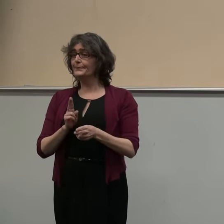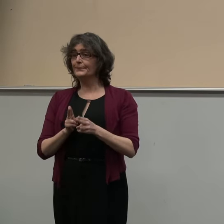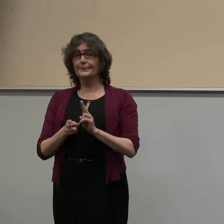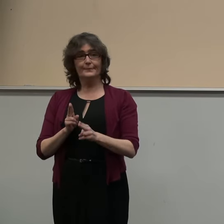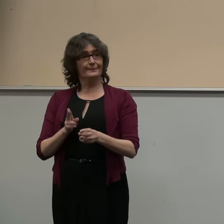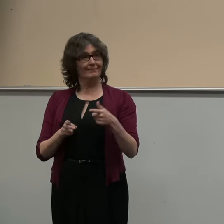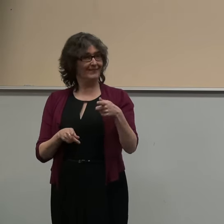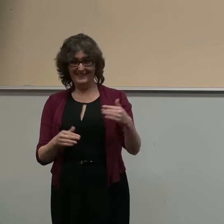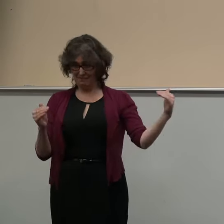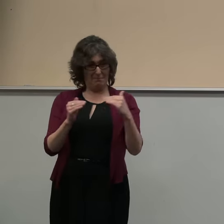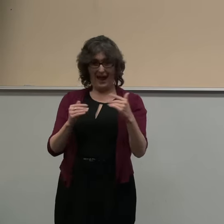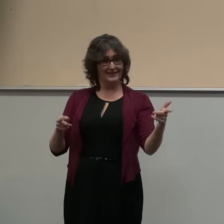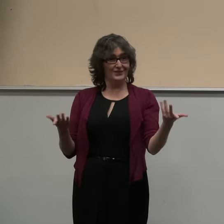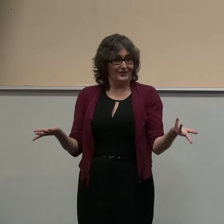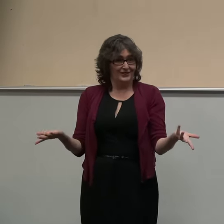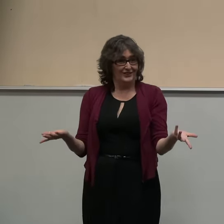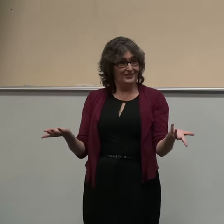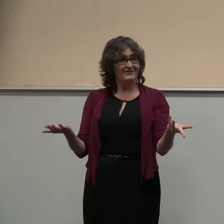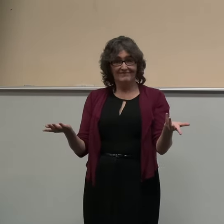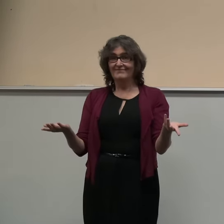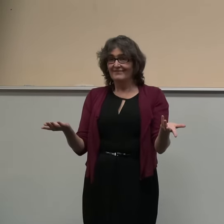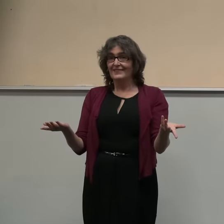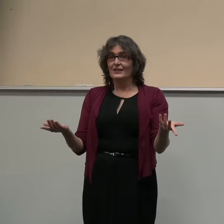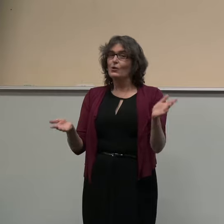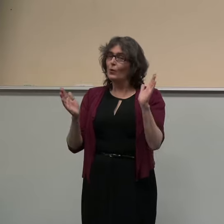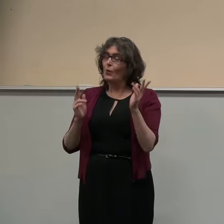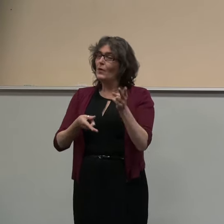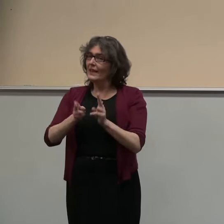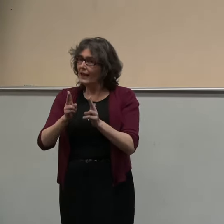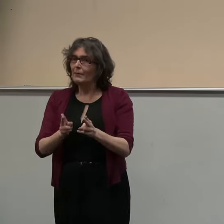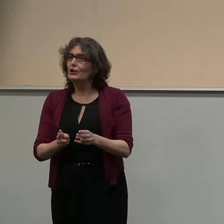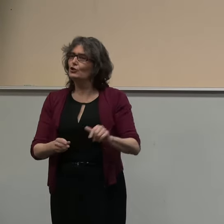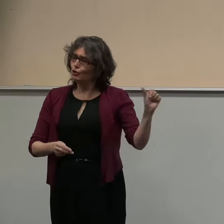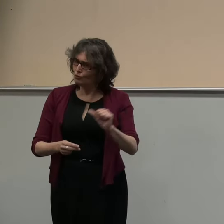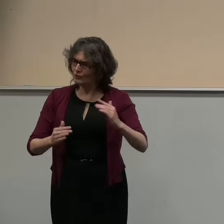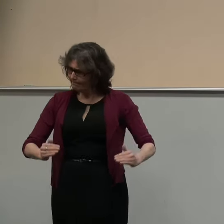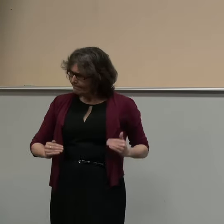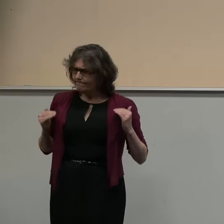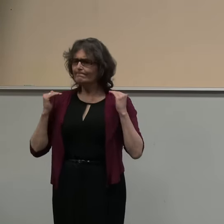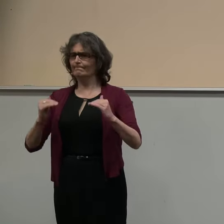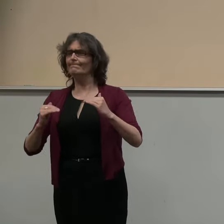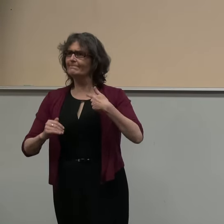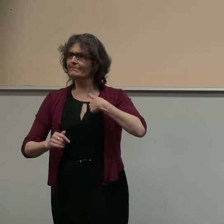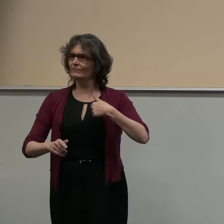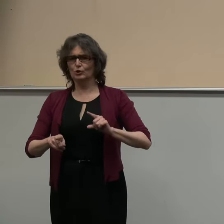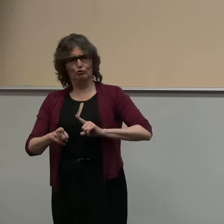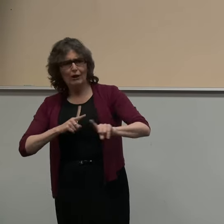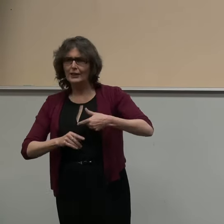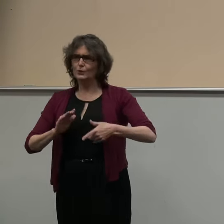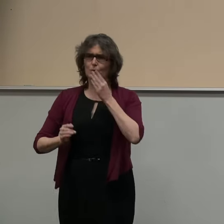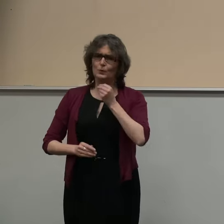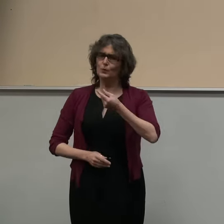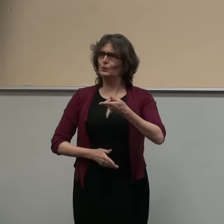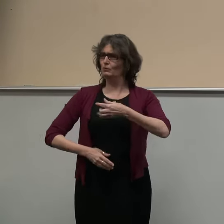just doesn't match. So you have to sort of step it up and really use a lot of acting skills when